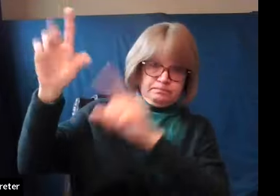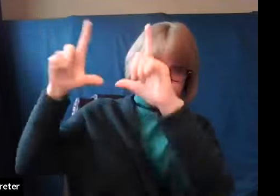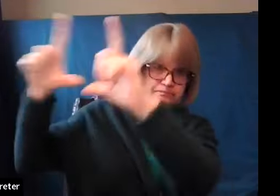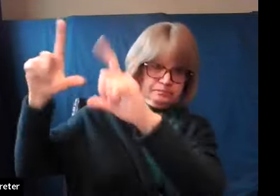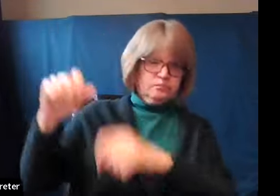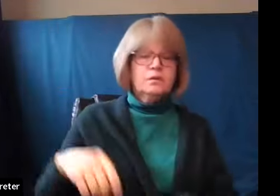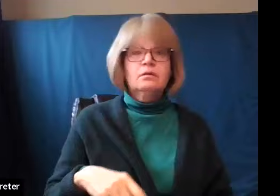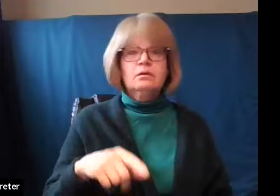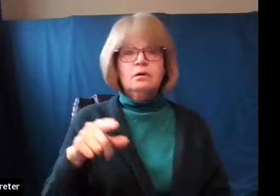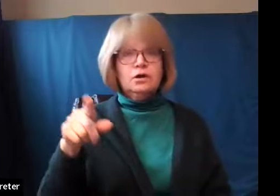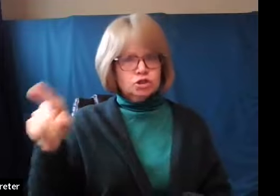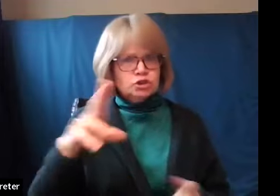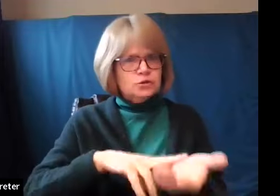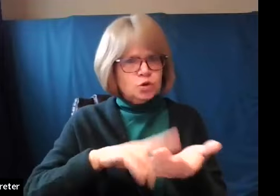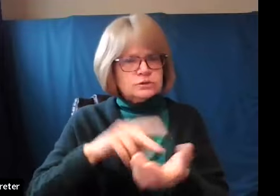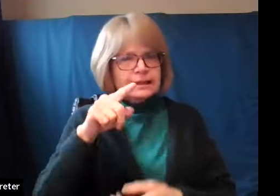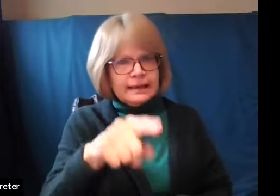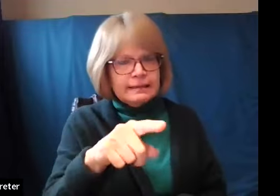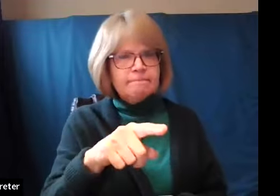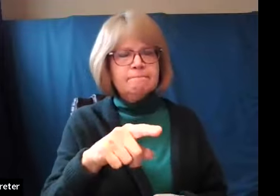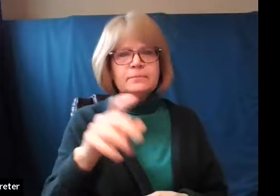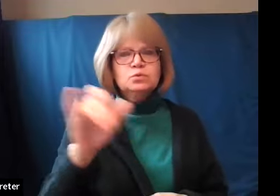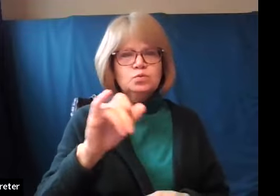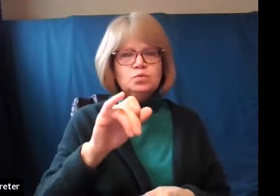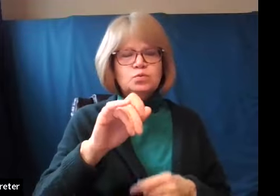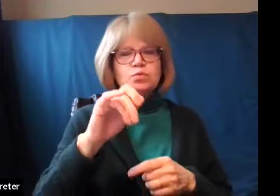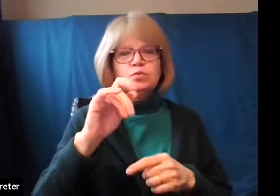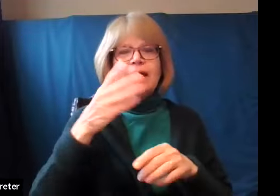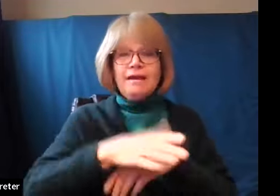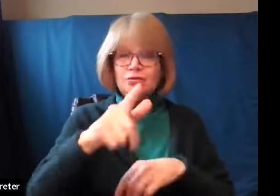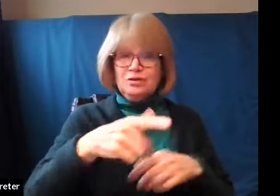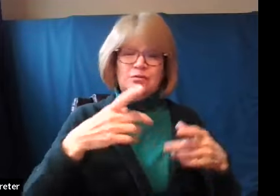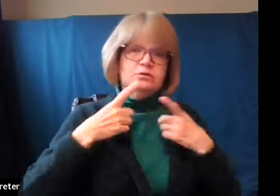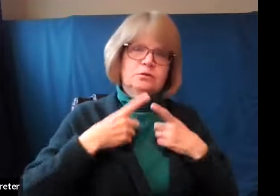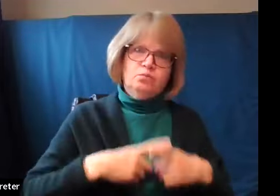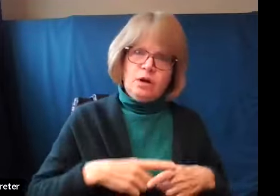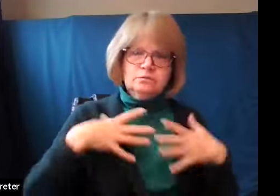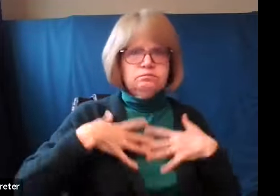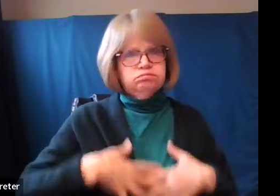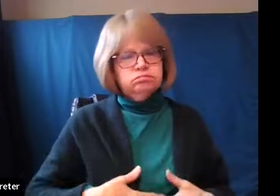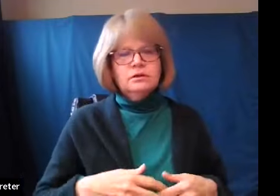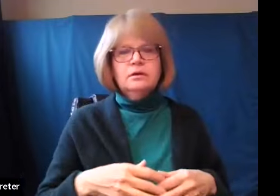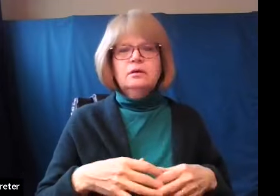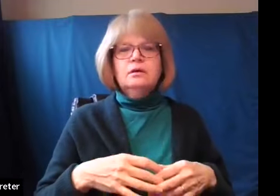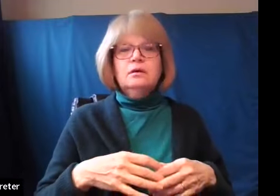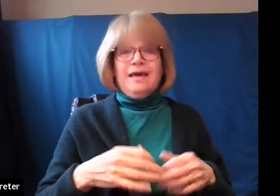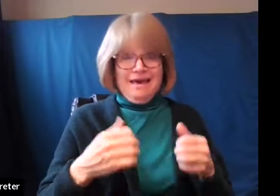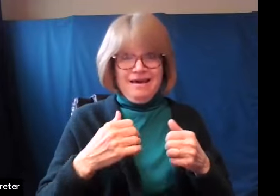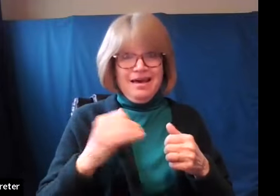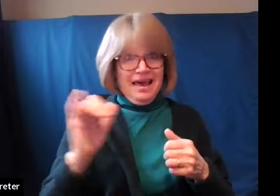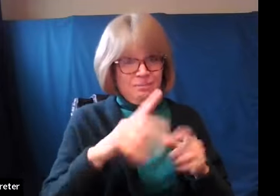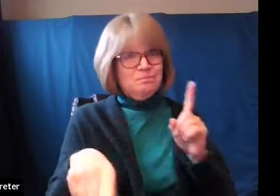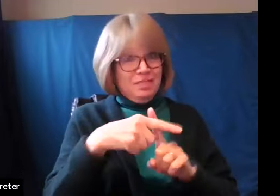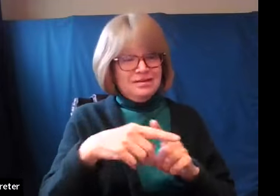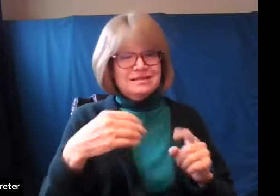for the time she had been a nurse to him after a prolonged period of depression, an ordeal replete with electroshock